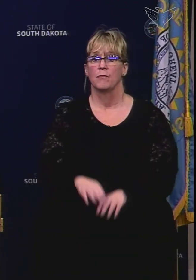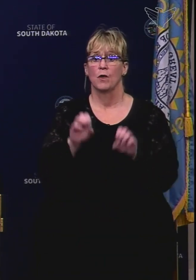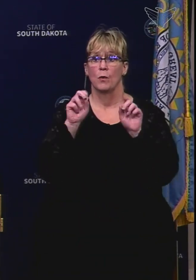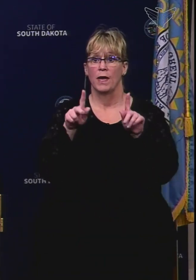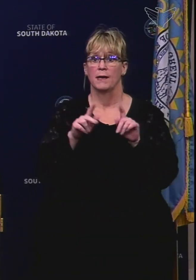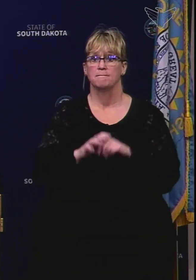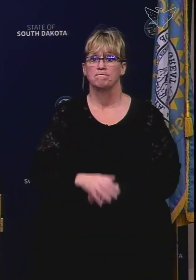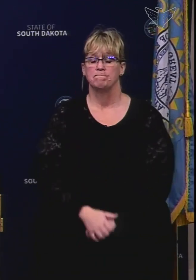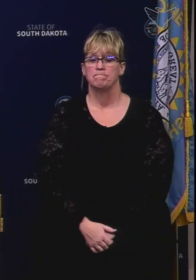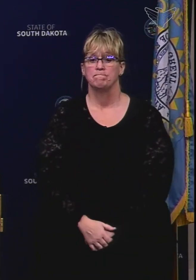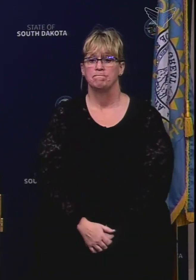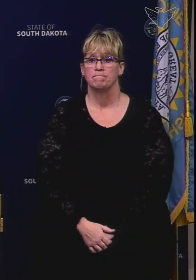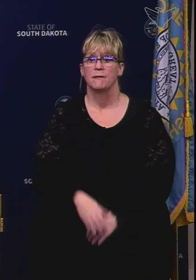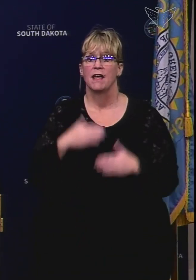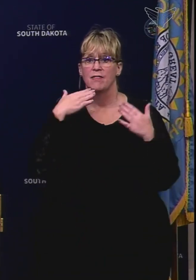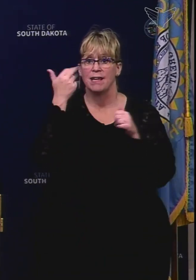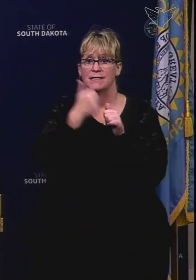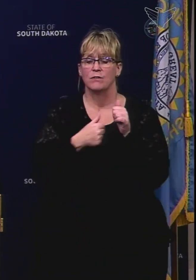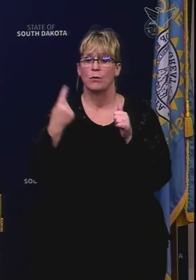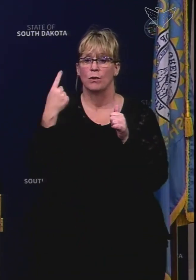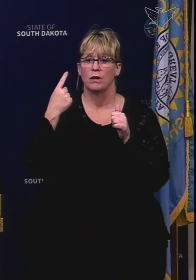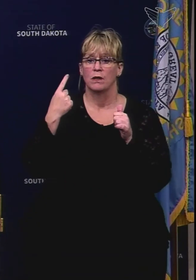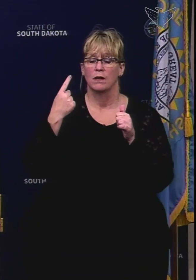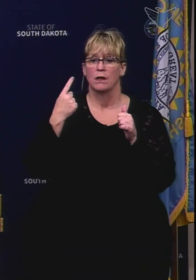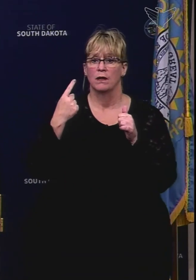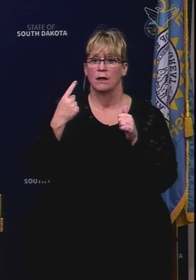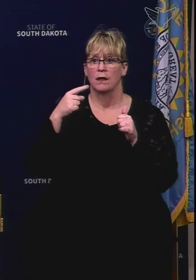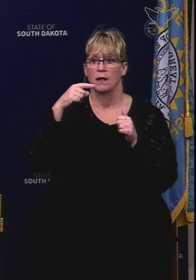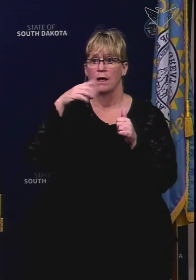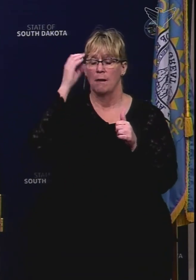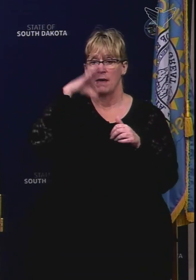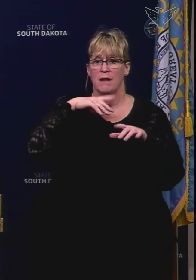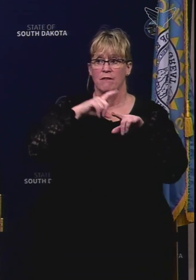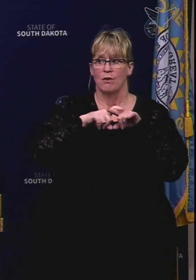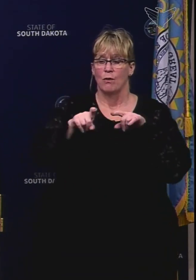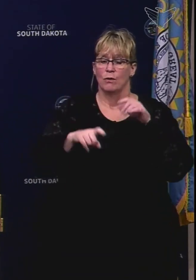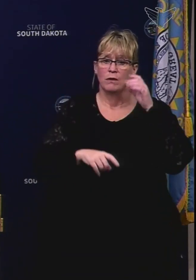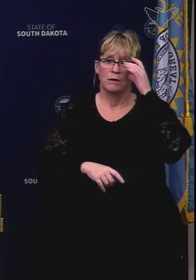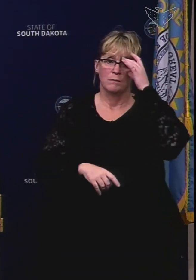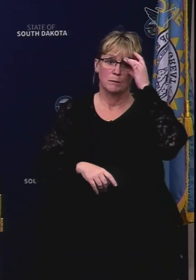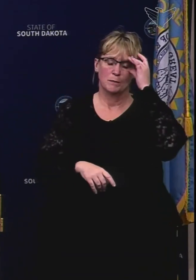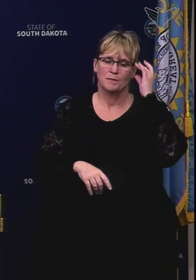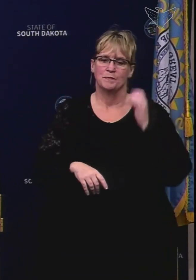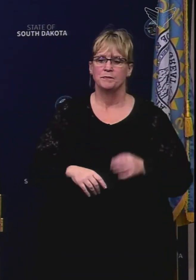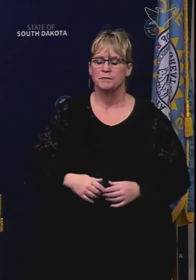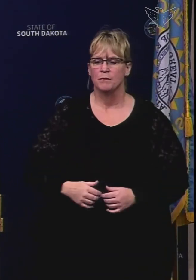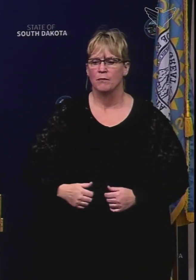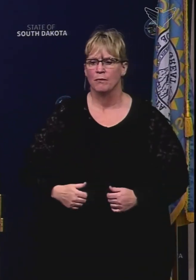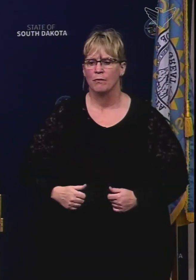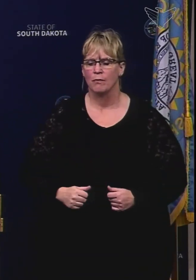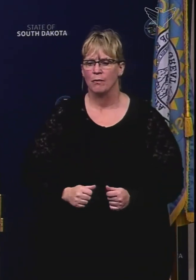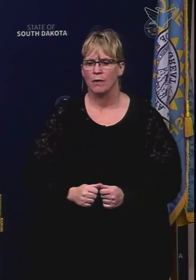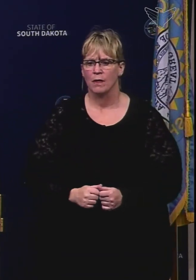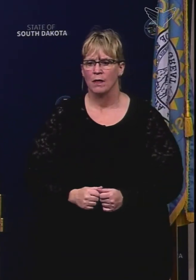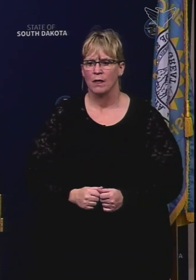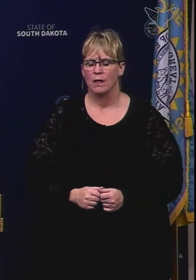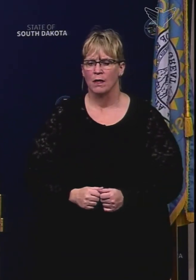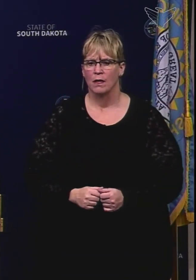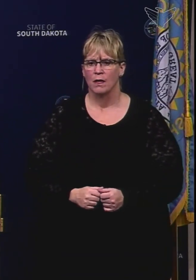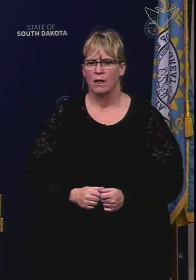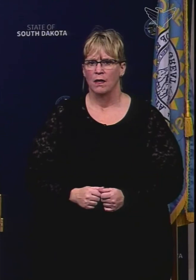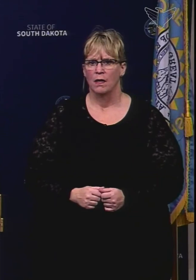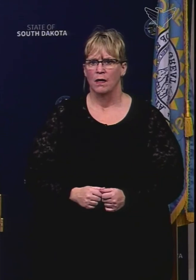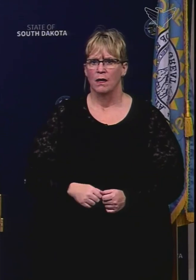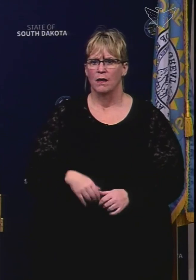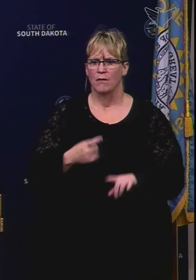Okay. Thanks, everybody. Governor Noem. Oh, one more question? Can I get one Go ahead. question in? Sure. Hi, Jeff Bannon, Associated Press,